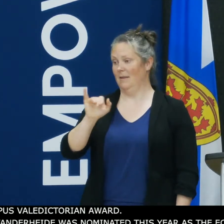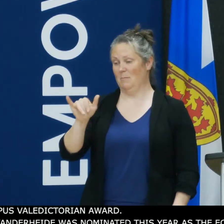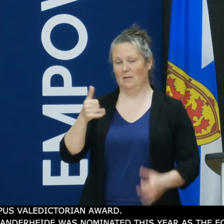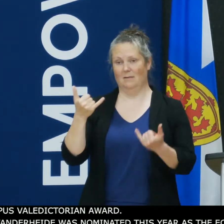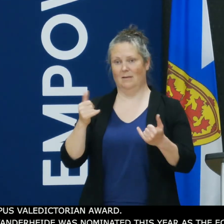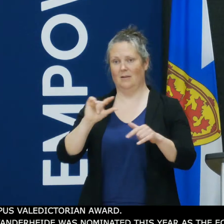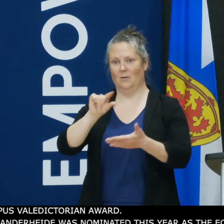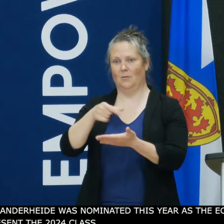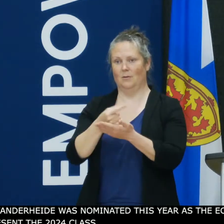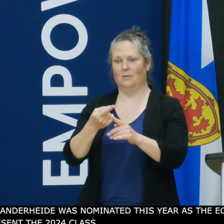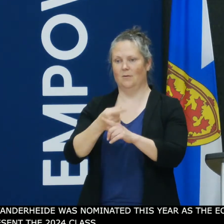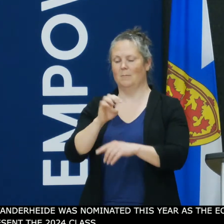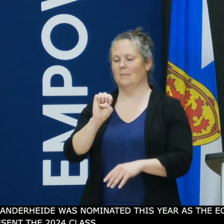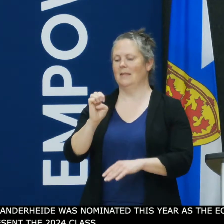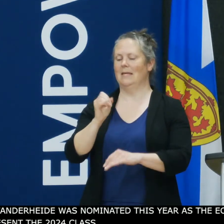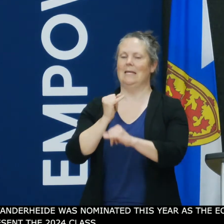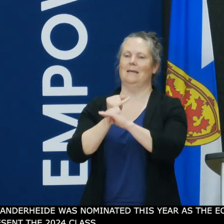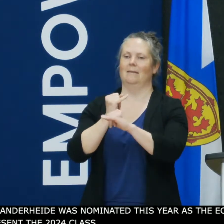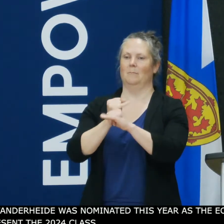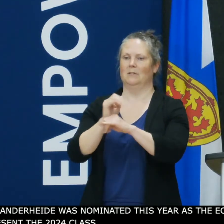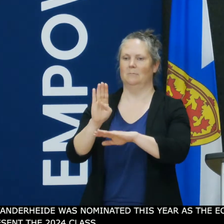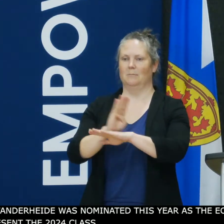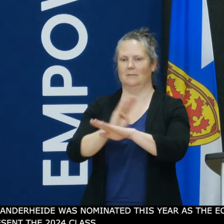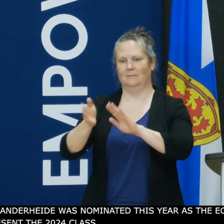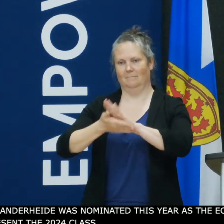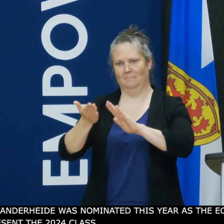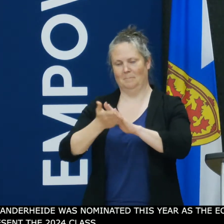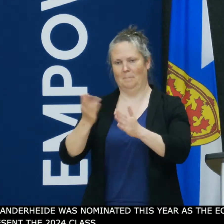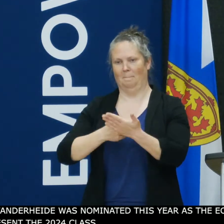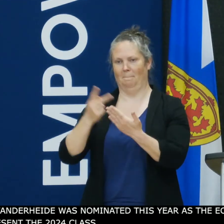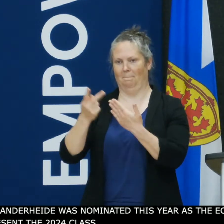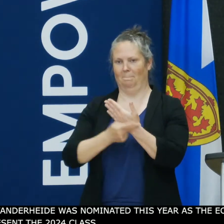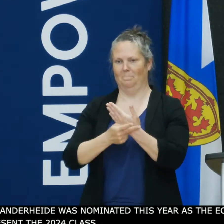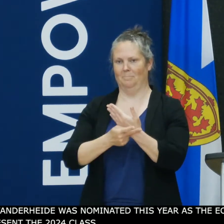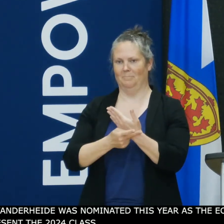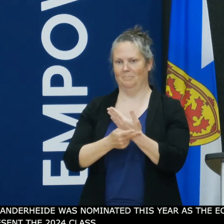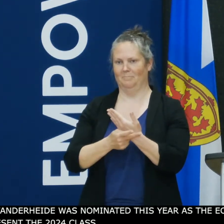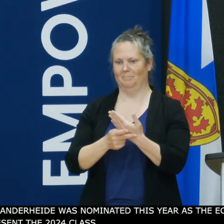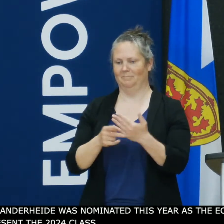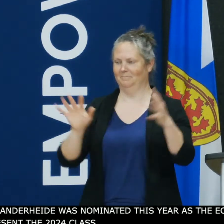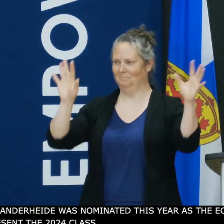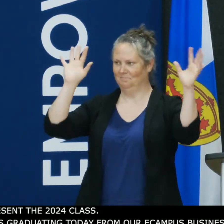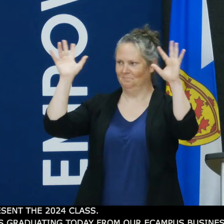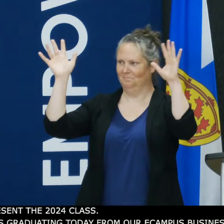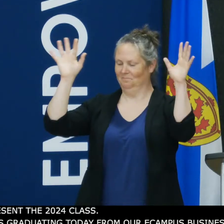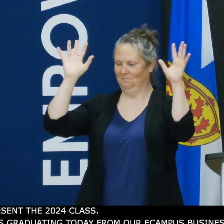today from our eCampus Business Administration program.